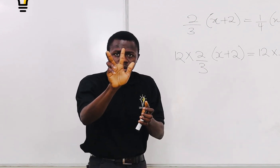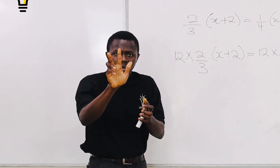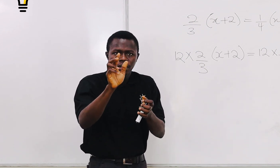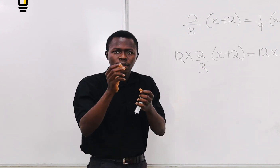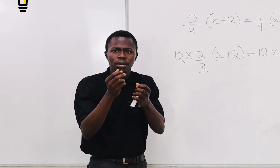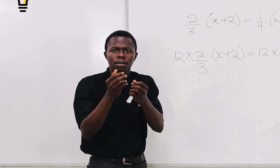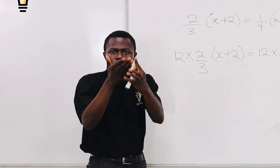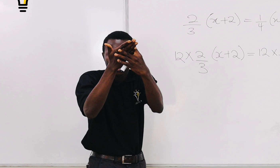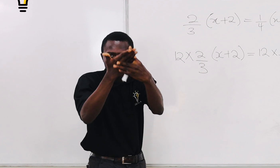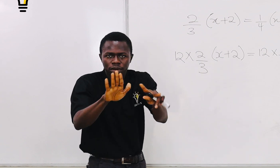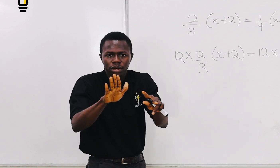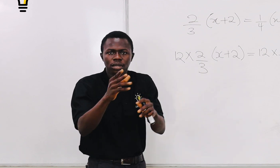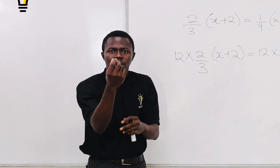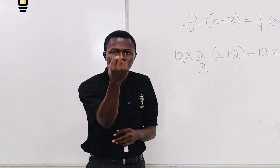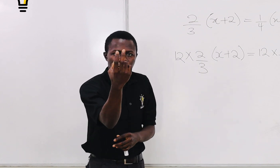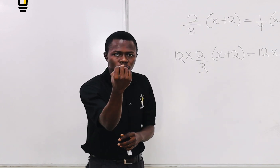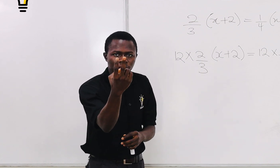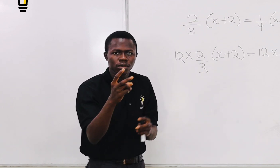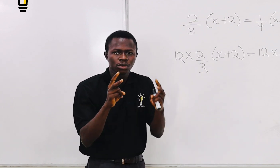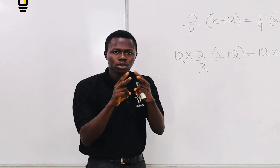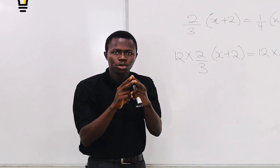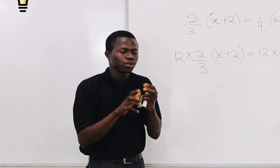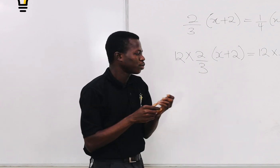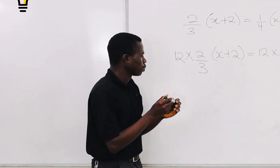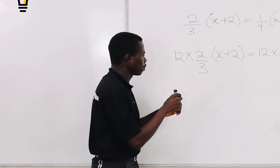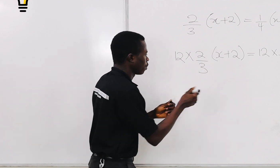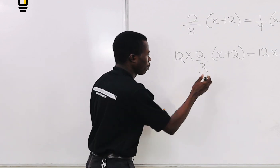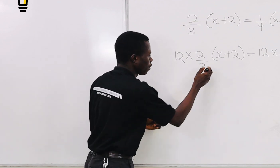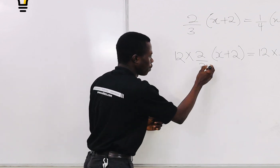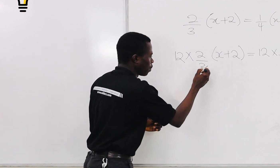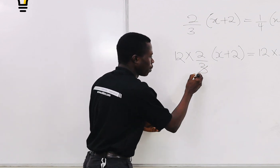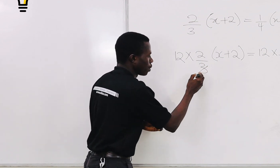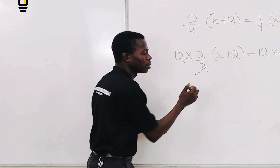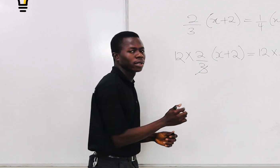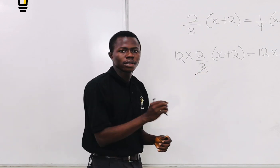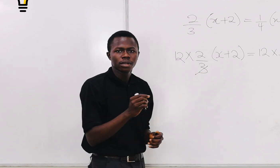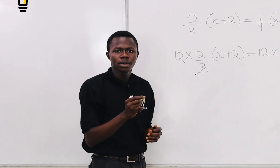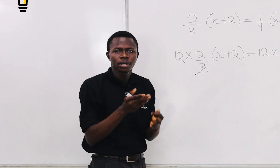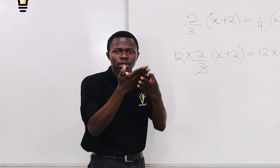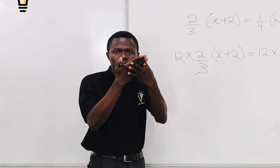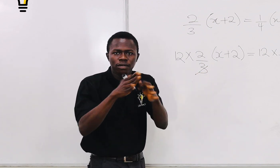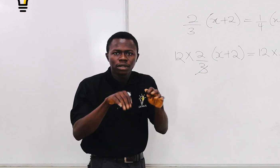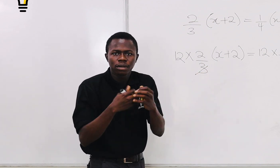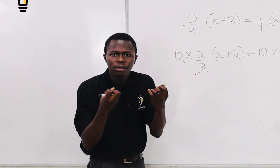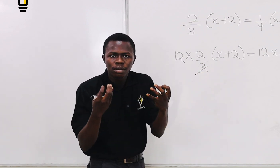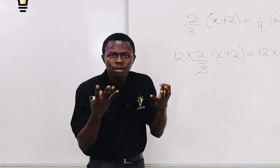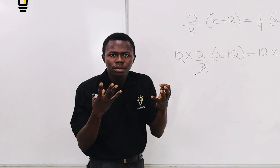again, 3 divide 12, and then the answer we get will be